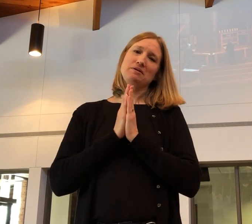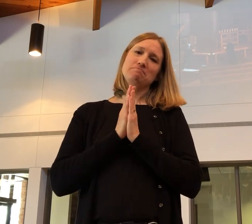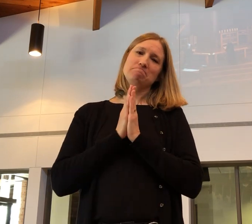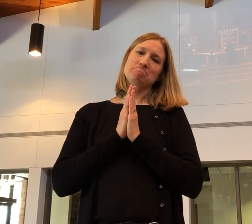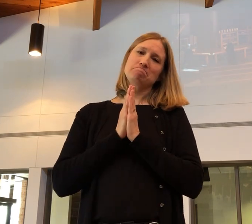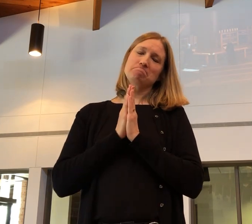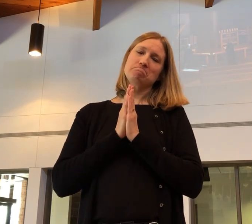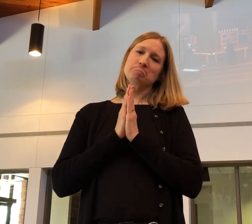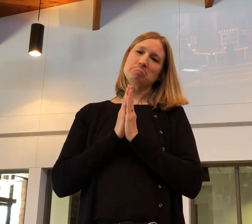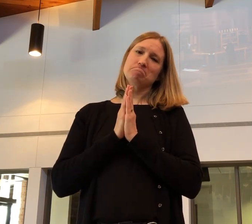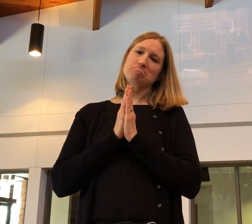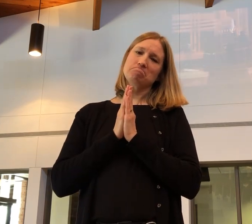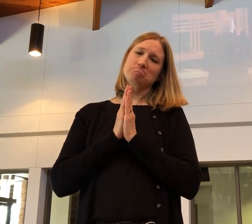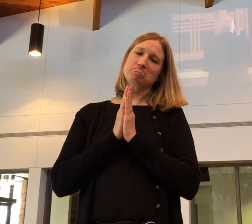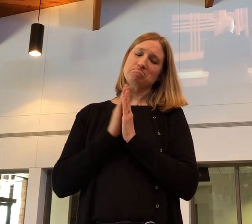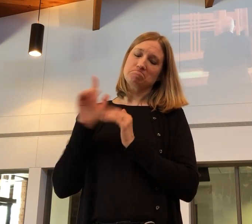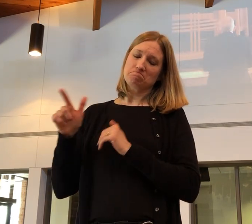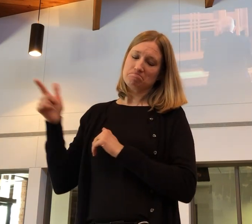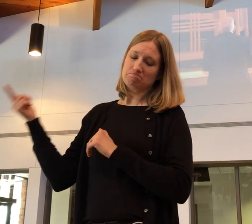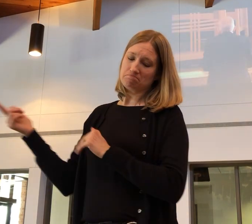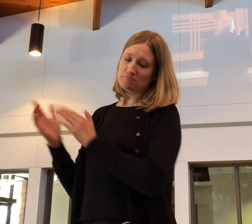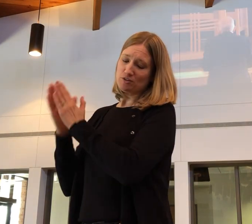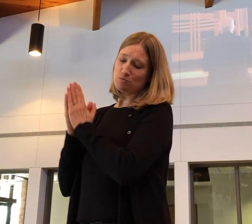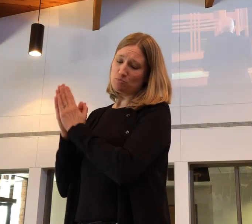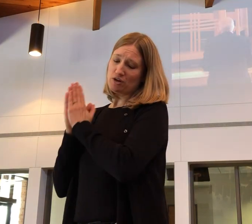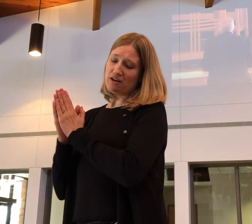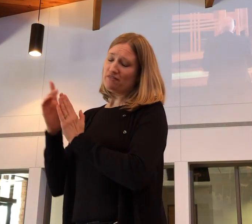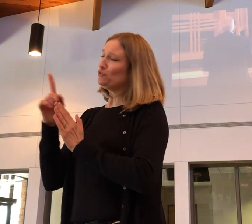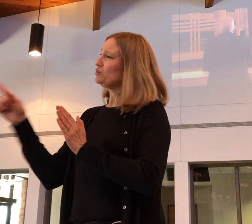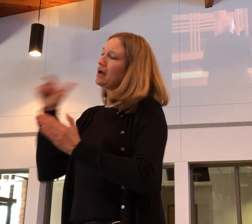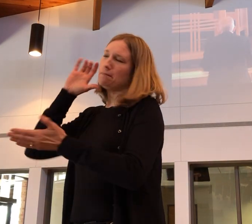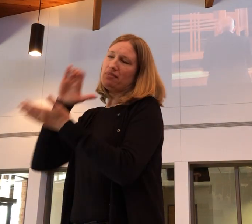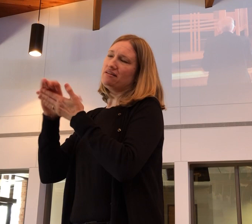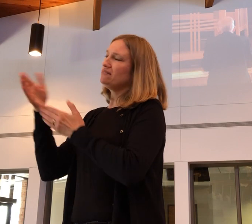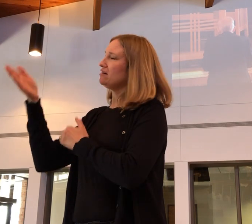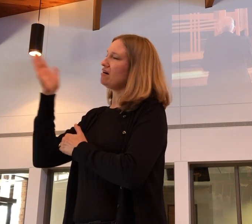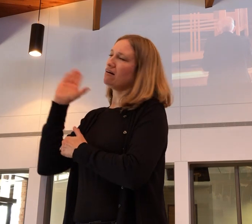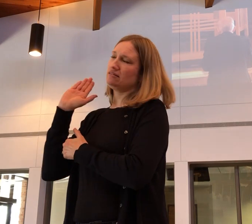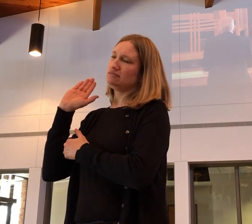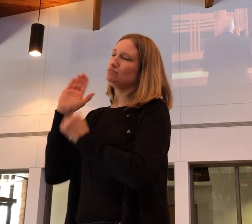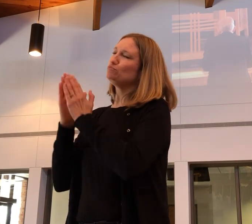Amen. Let us pray for those who do not believe in God.